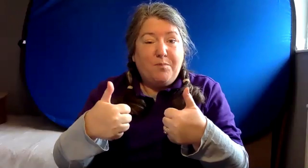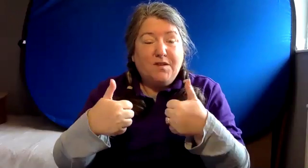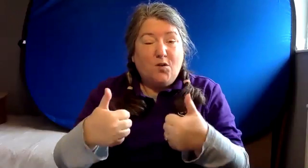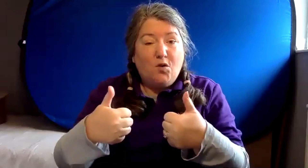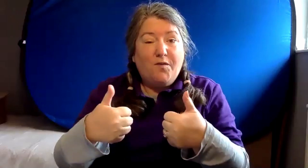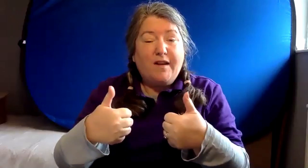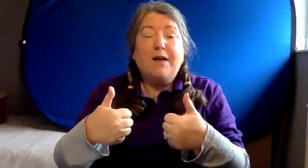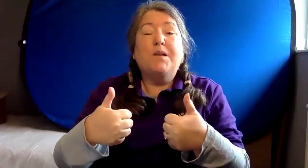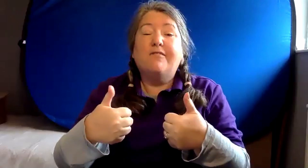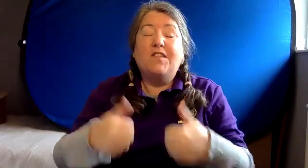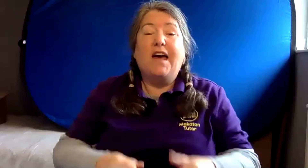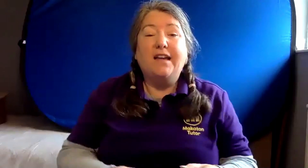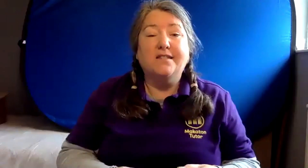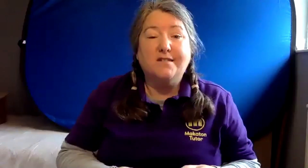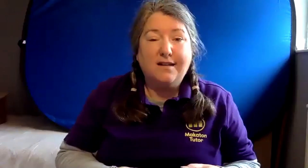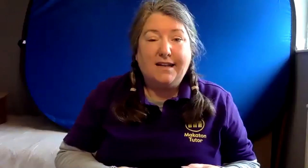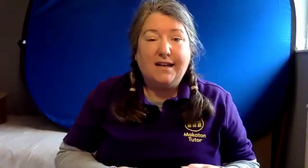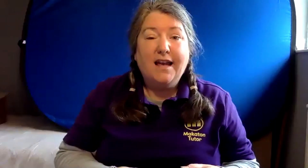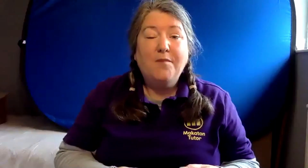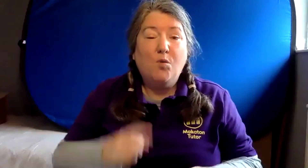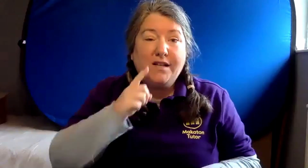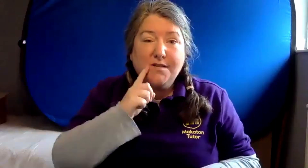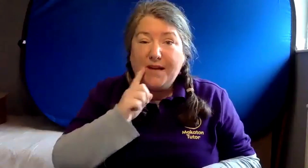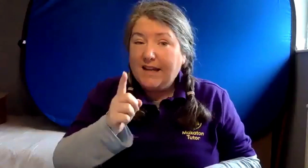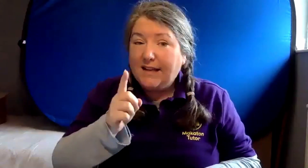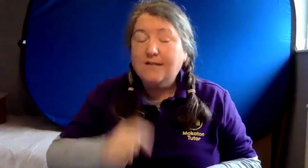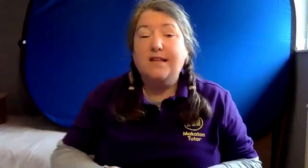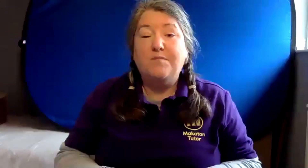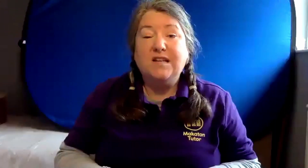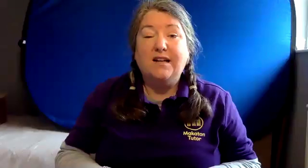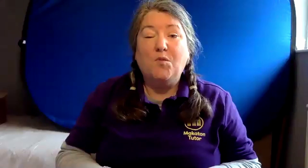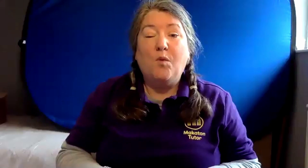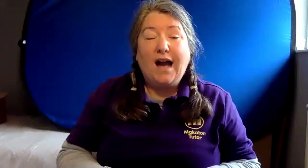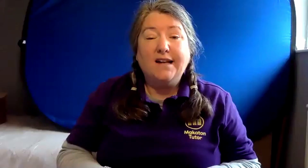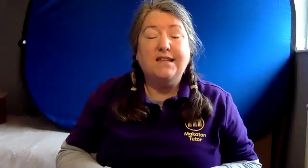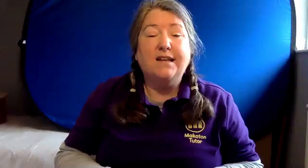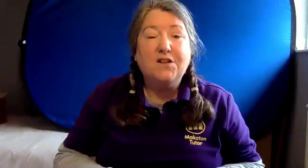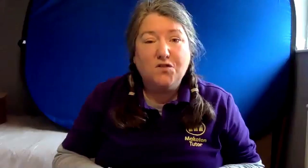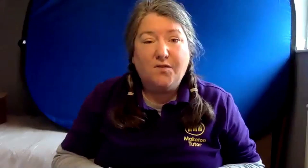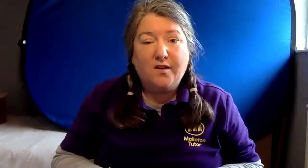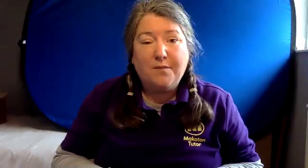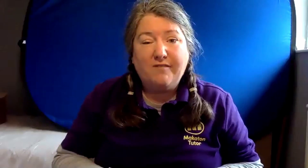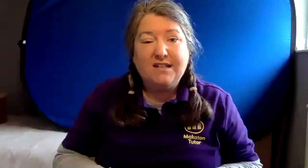the core vocabulary there, the signing, but we're speaking at the same time, and we're adding that initial vocabulary to